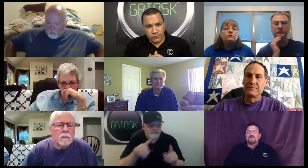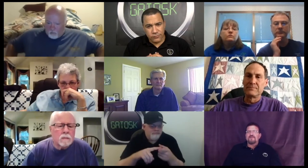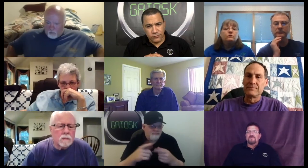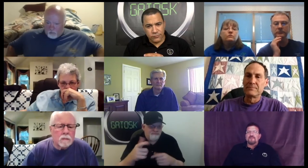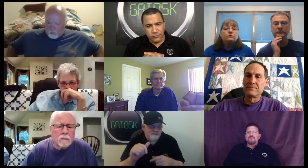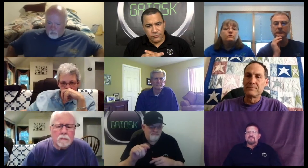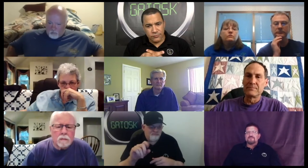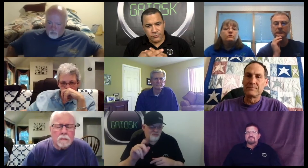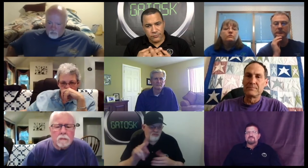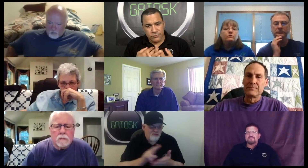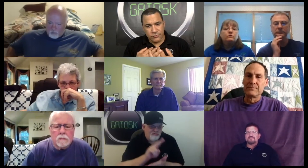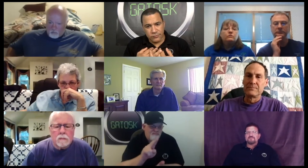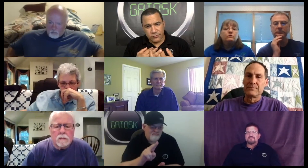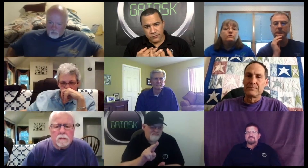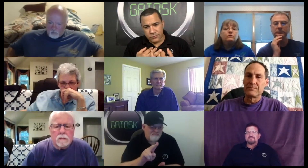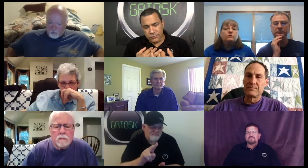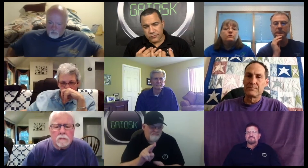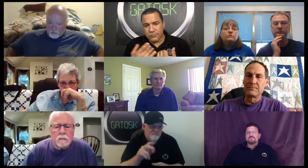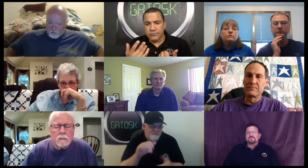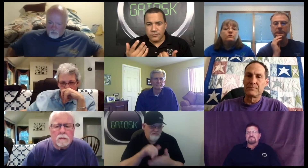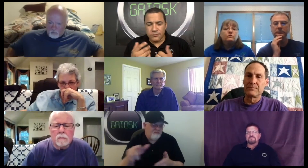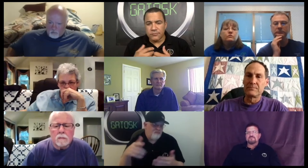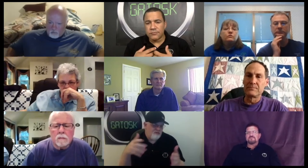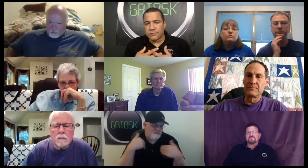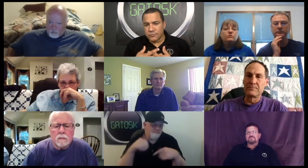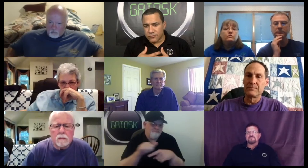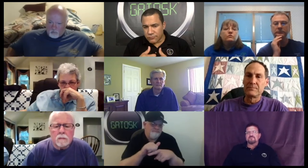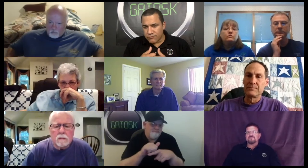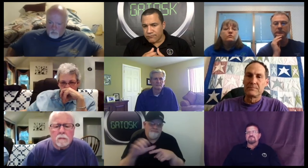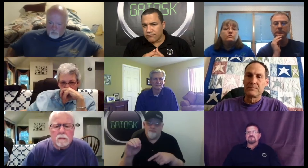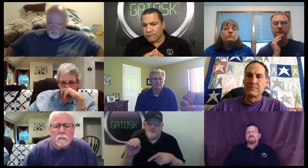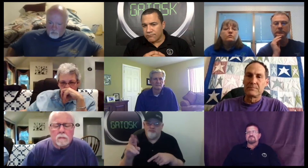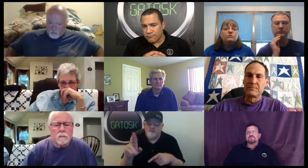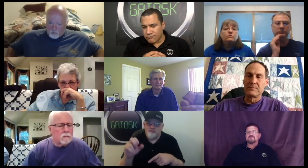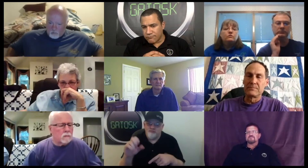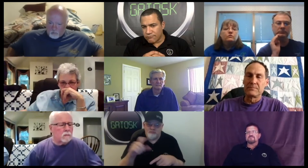I encourage those to go to the Gatosk University. There's a lot of training